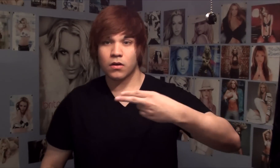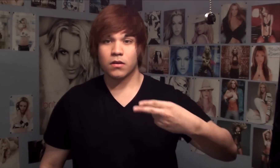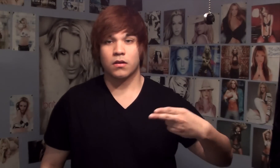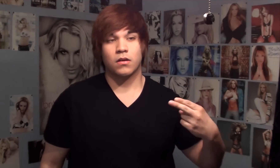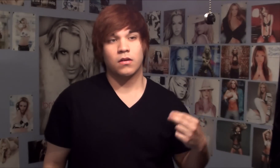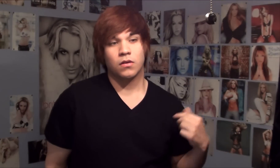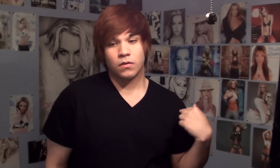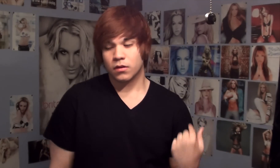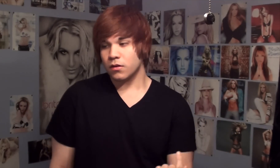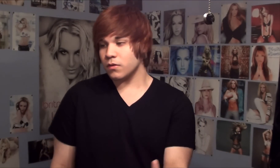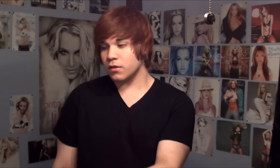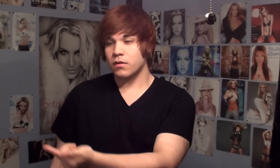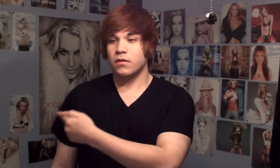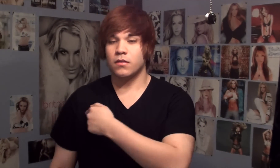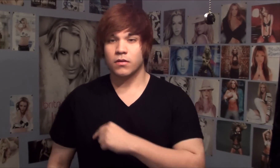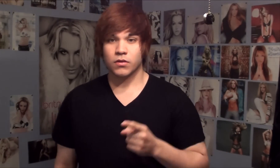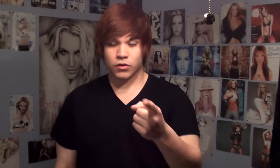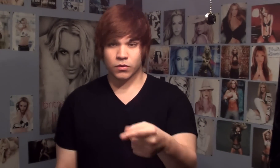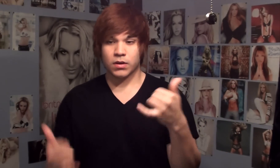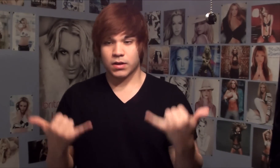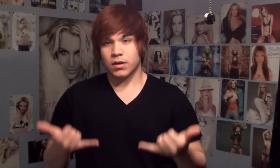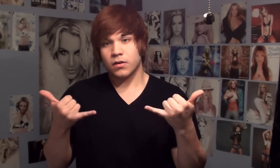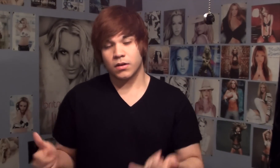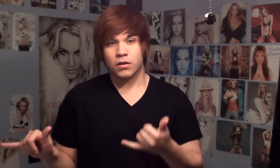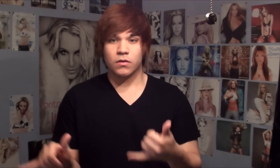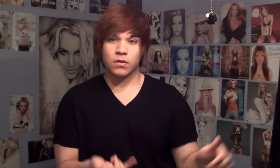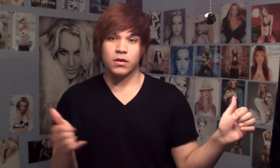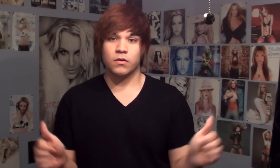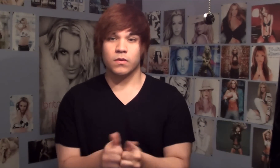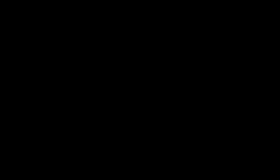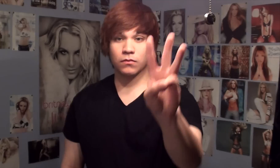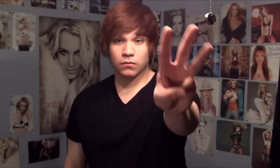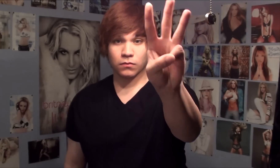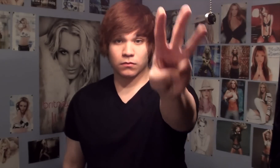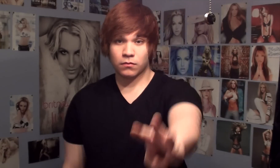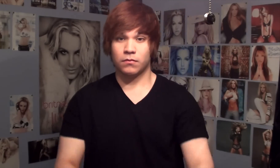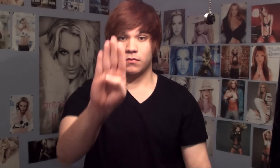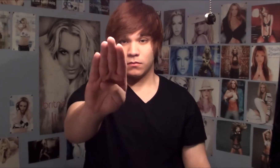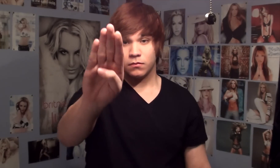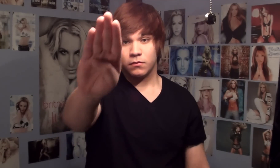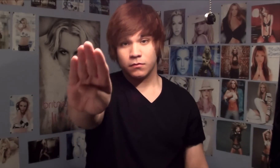we oh, we oh, we oh. You are now rocking with Will.i.am and Britney.